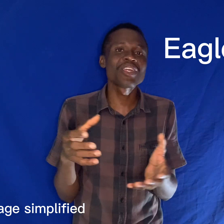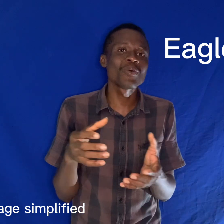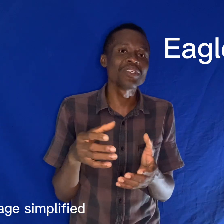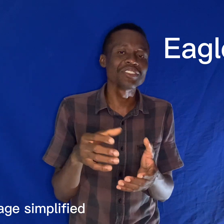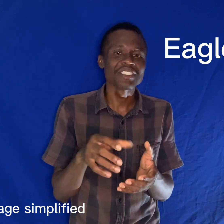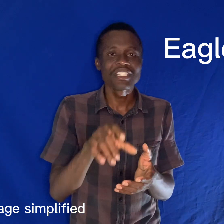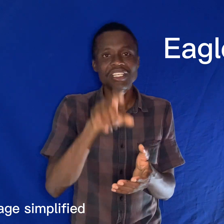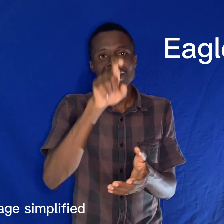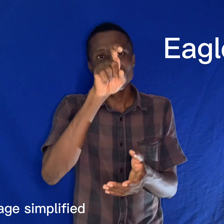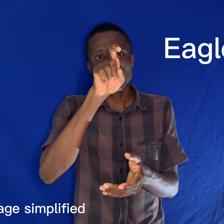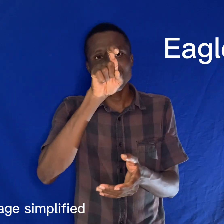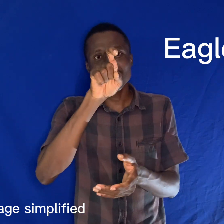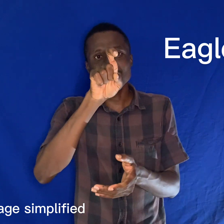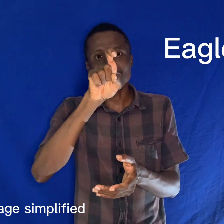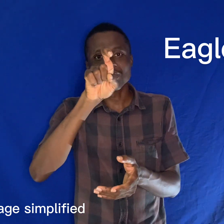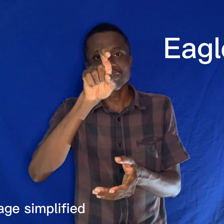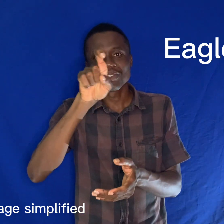one. Eagle,